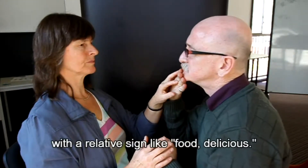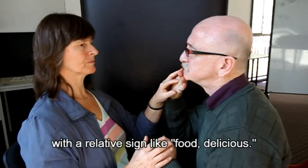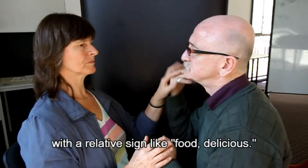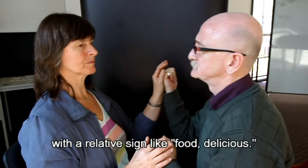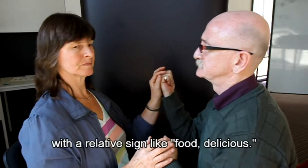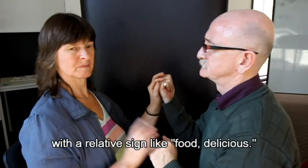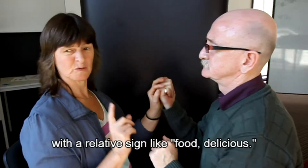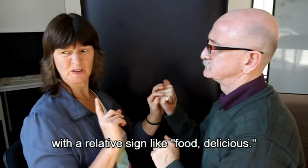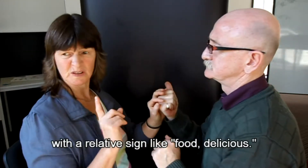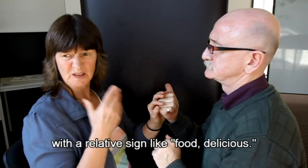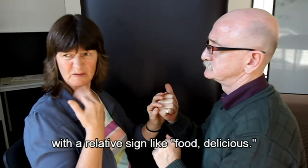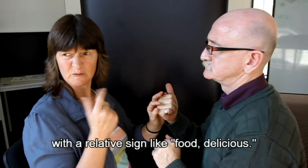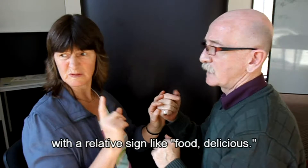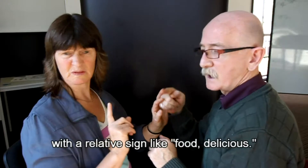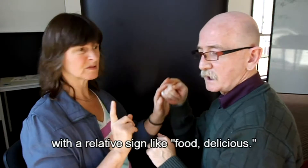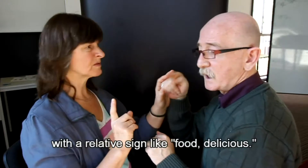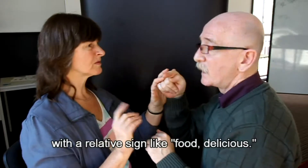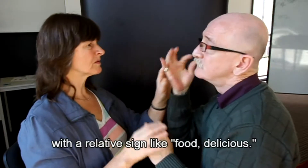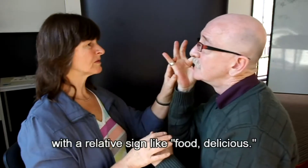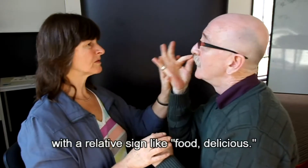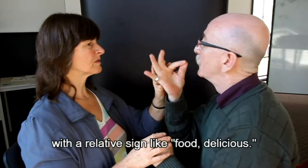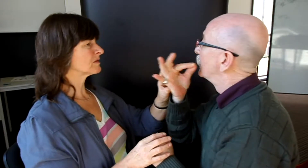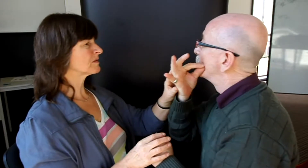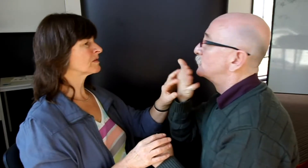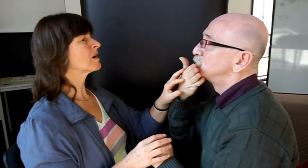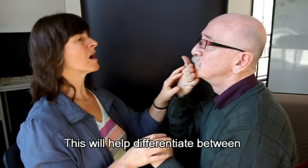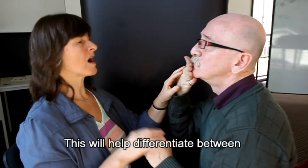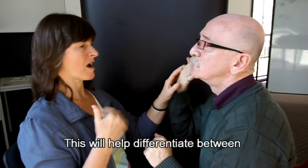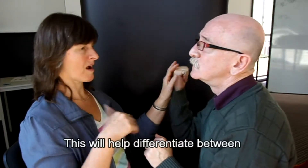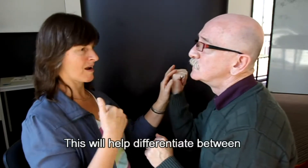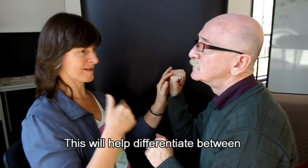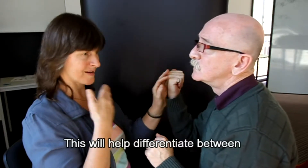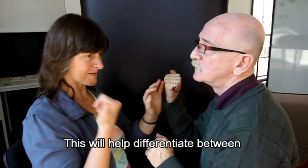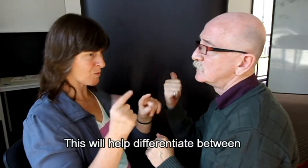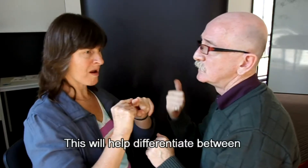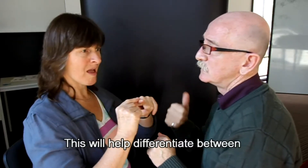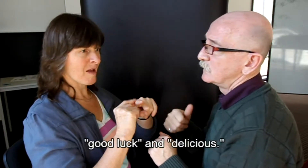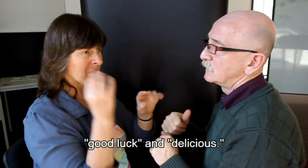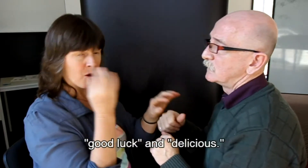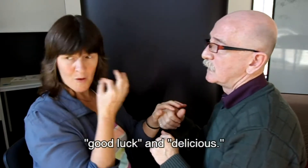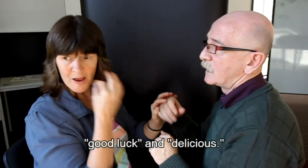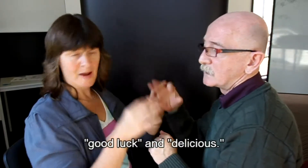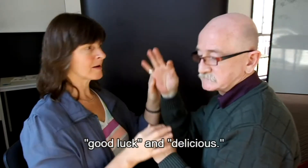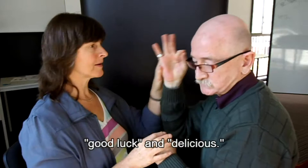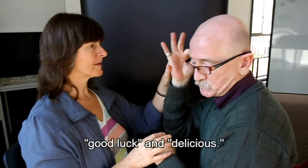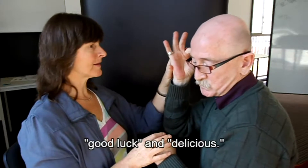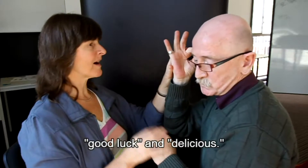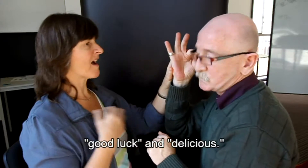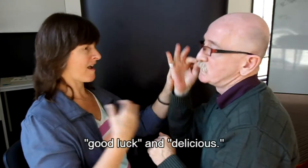relative sign like food delicious. This will help differentiate between good luck and delicious.